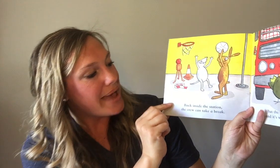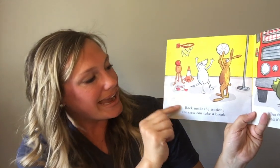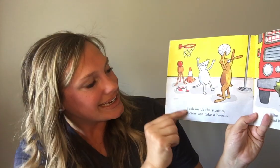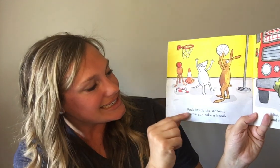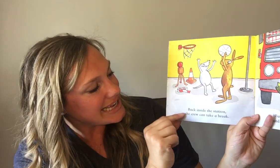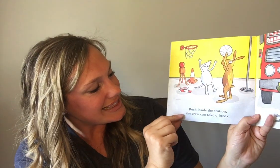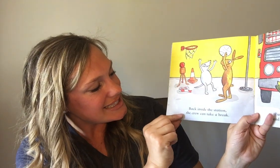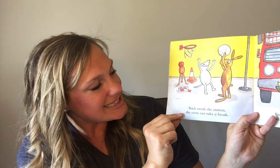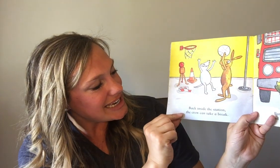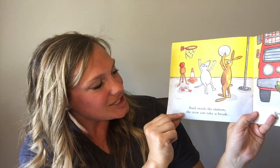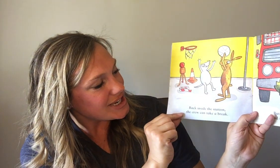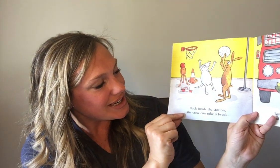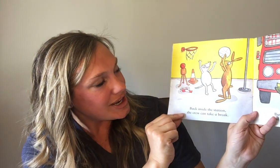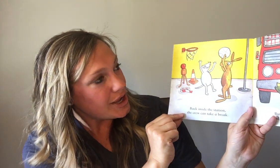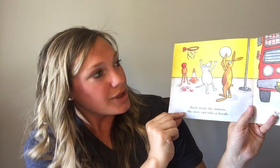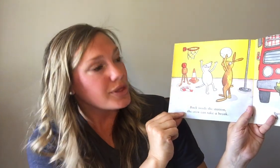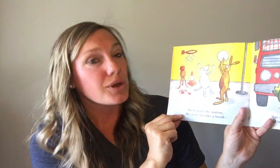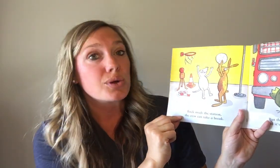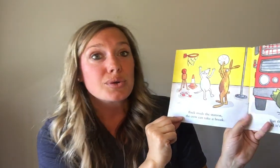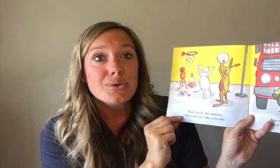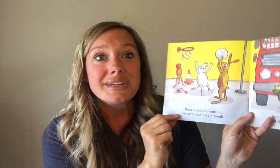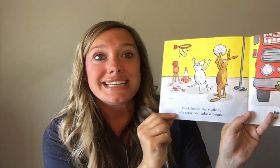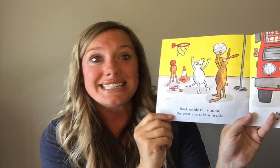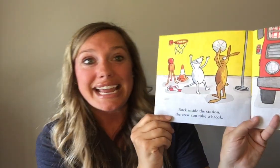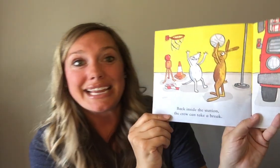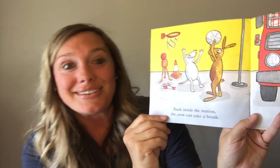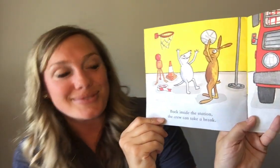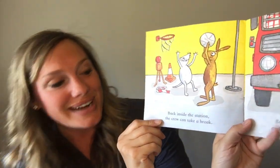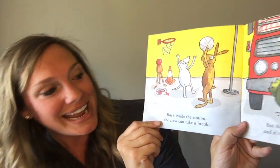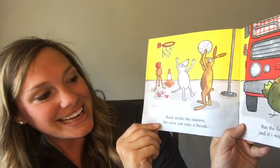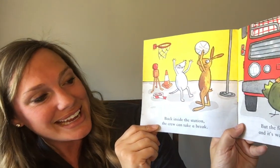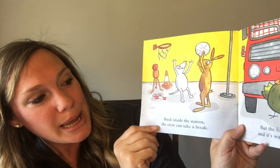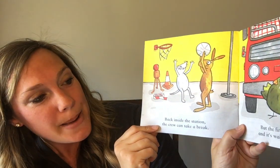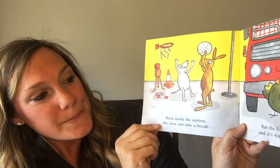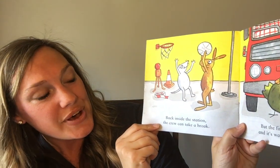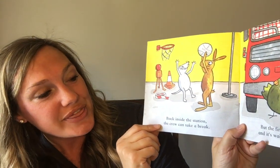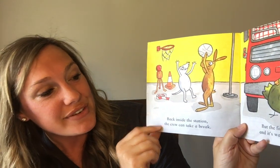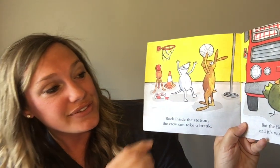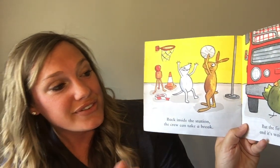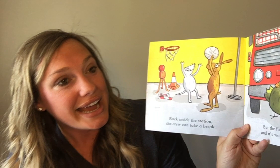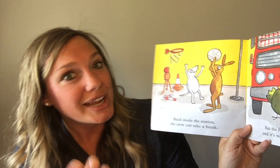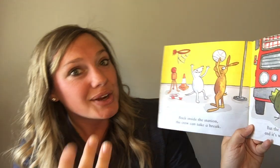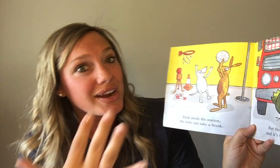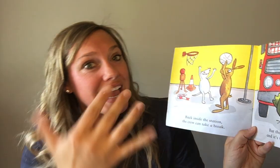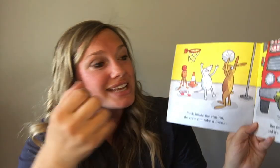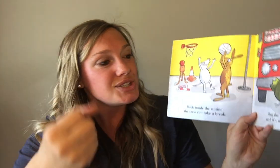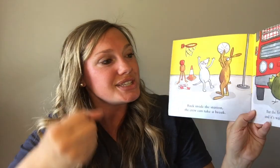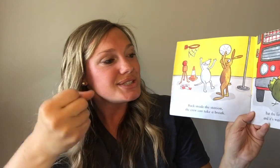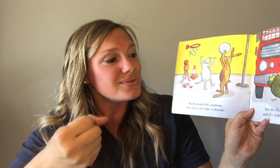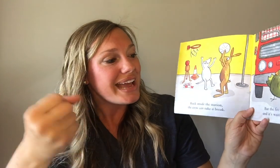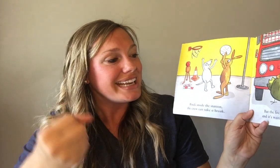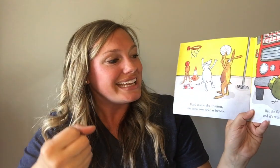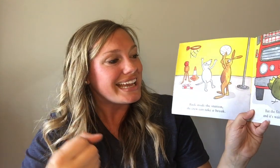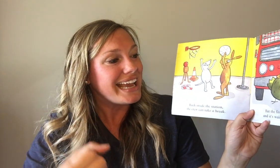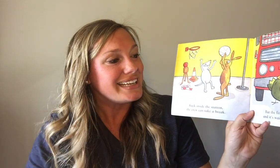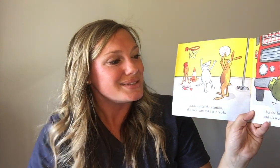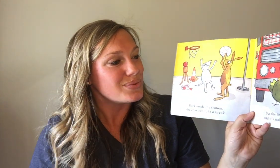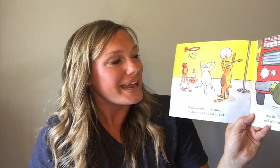Back inside the station, the crew can take a break, but the fire engine's ready and is